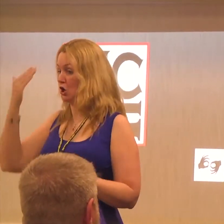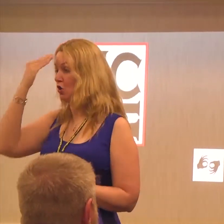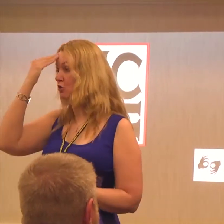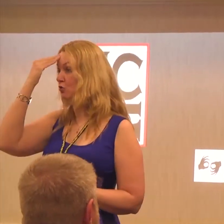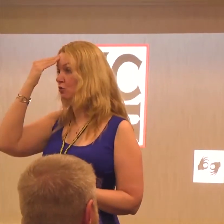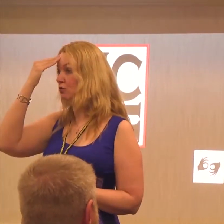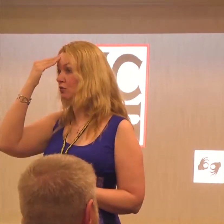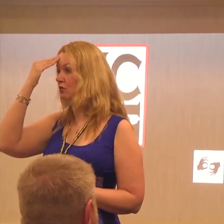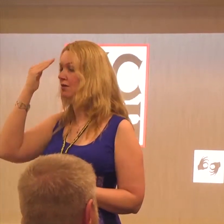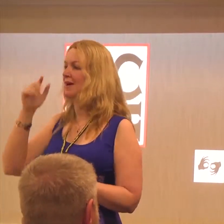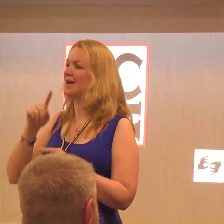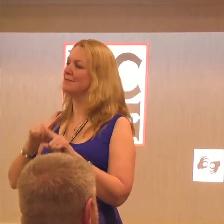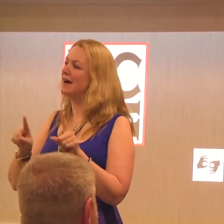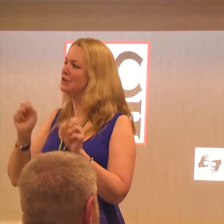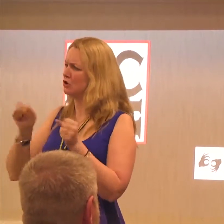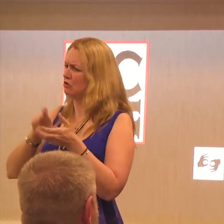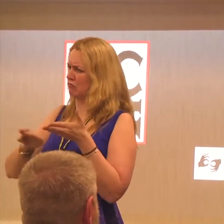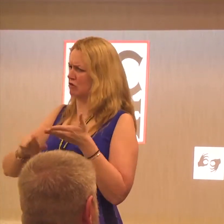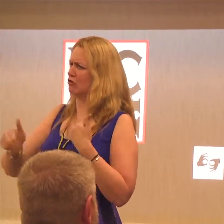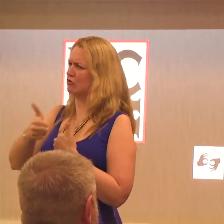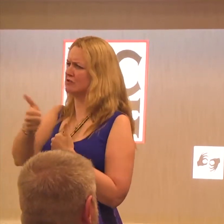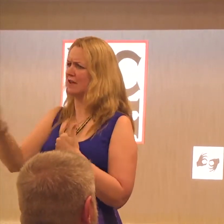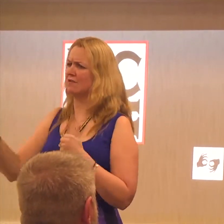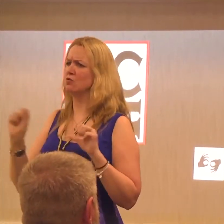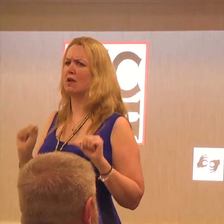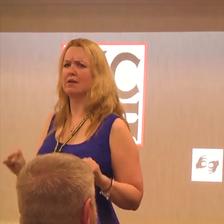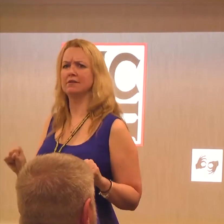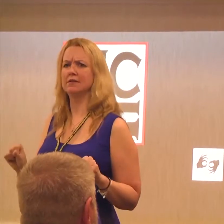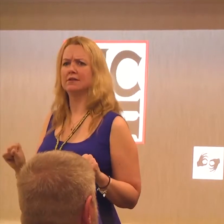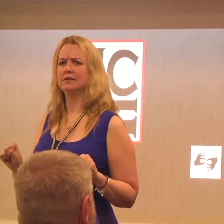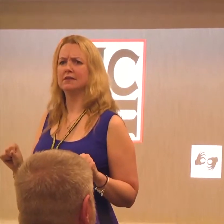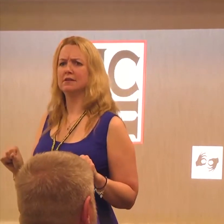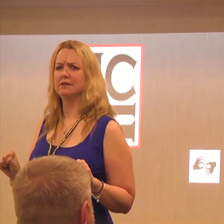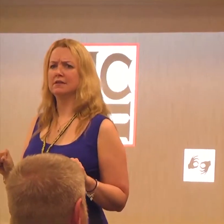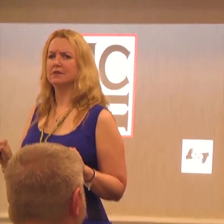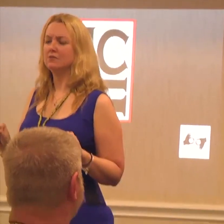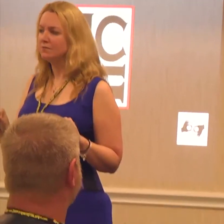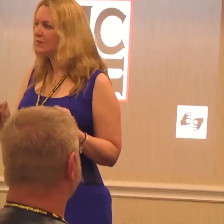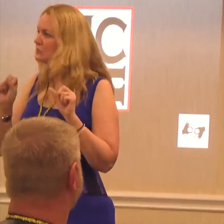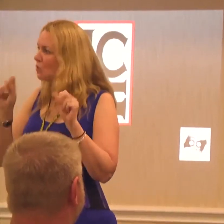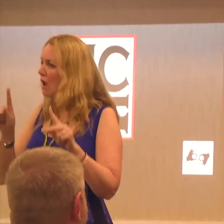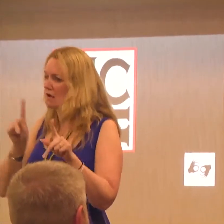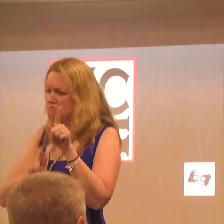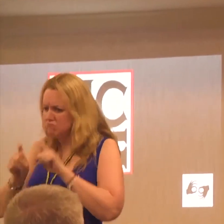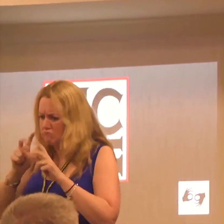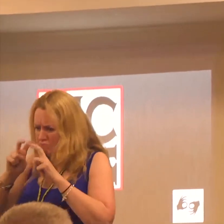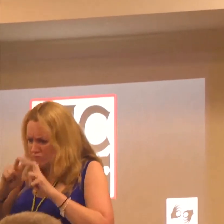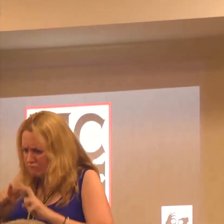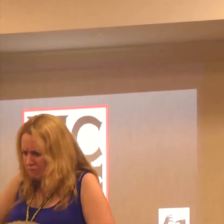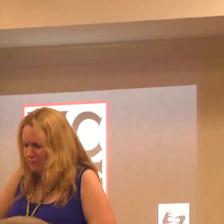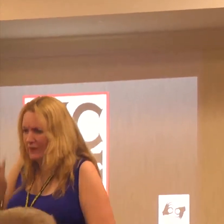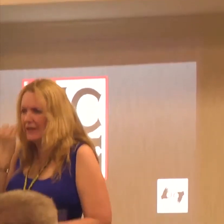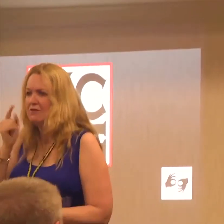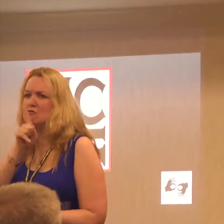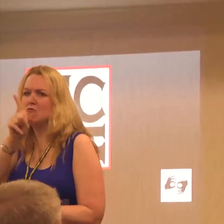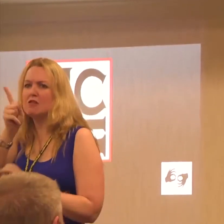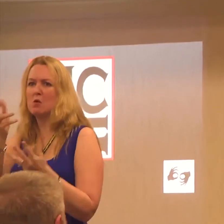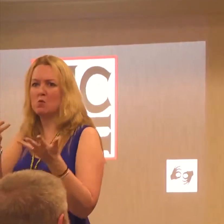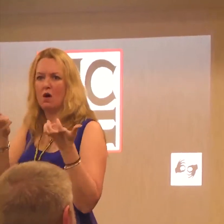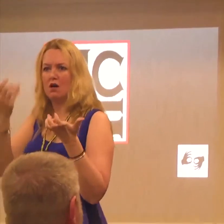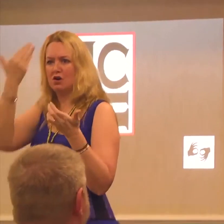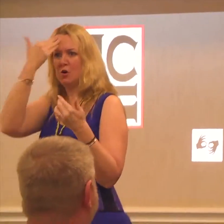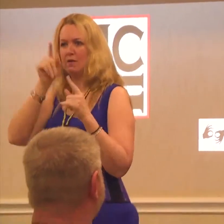There are places you can go to do research. It's not a bad thing to question things if you really want to find out the answer.